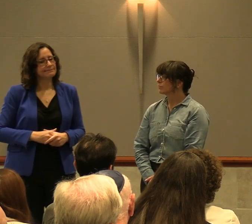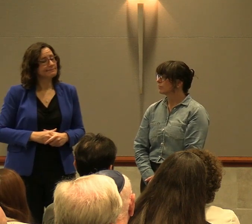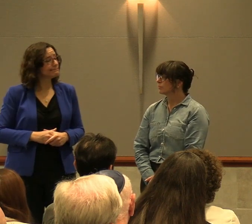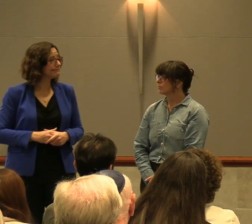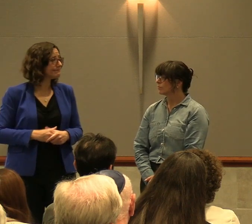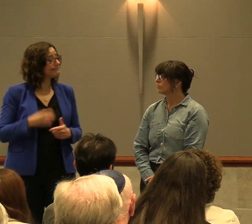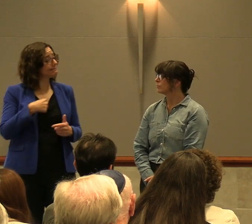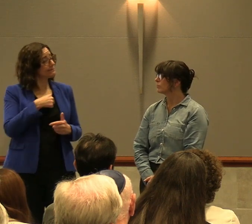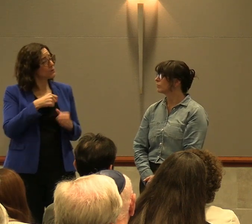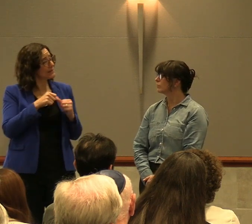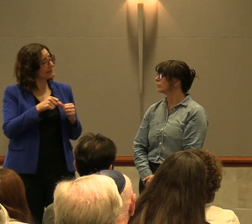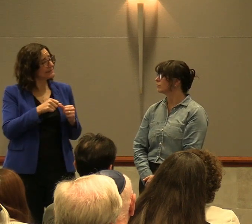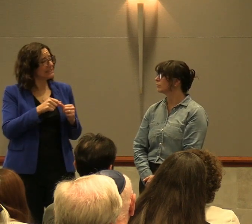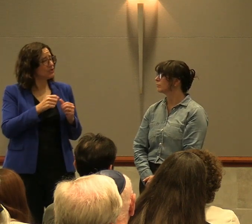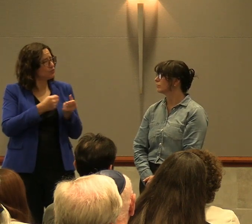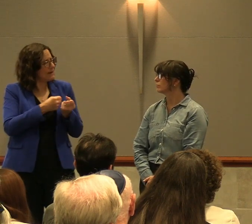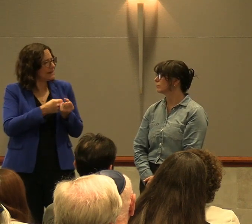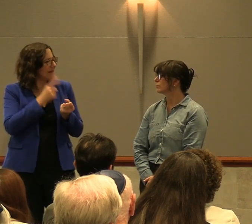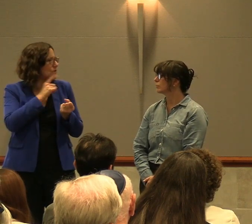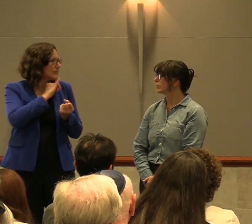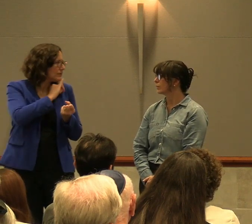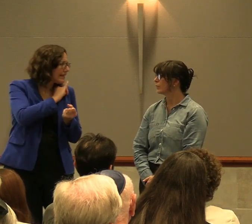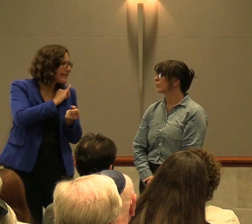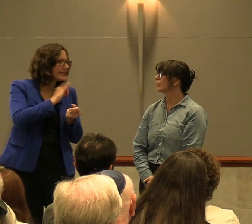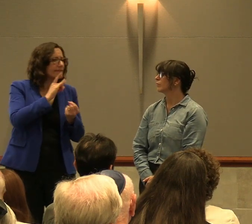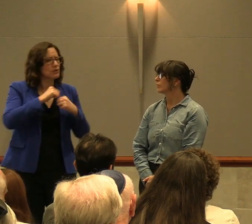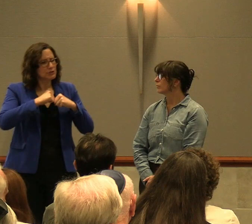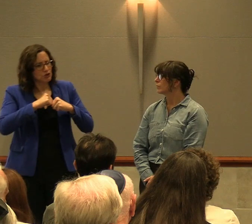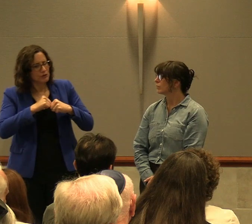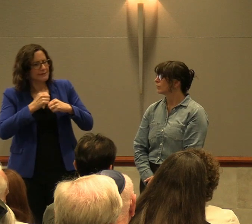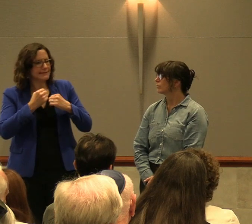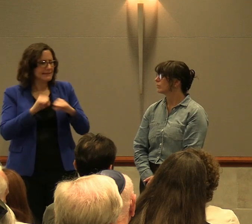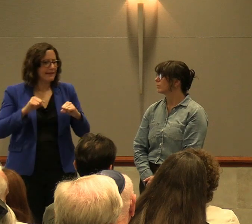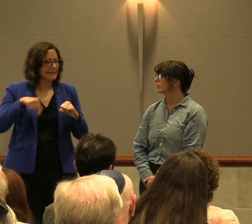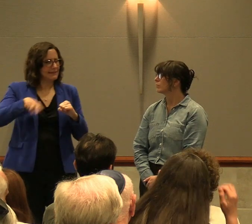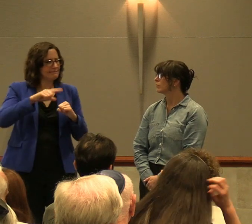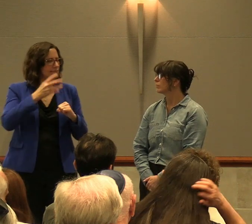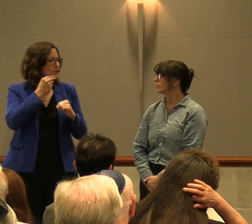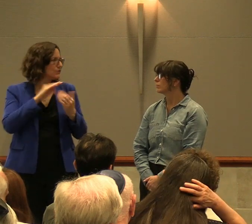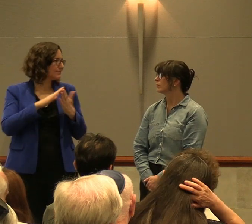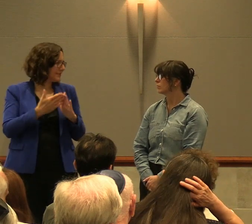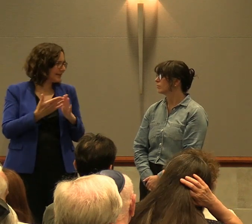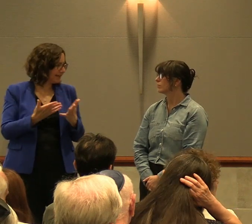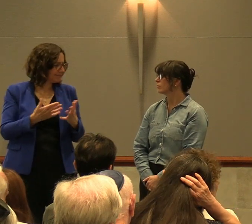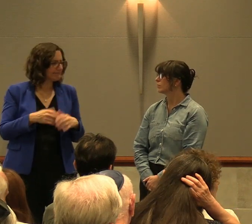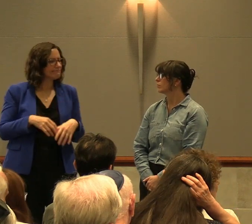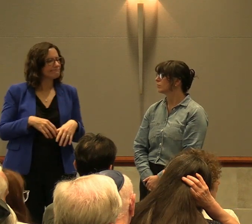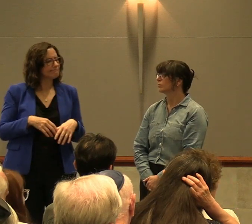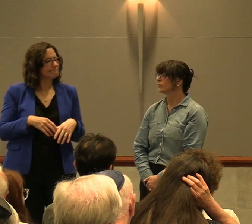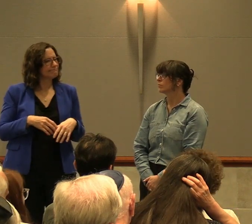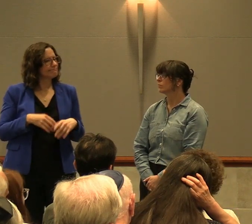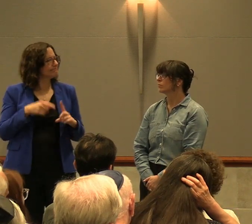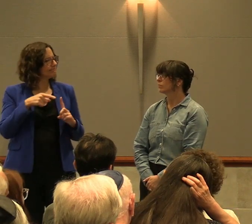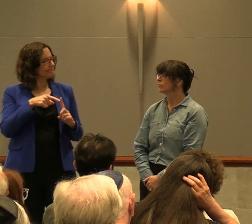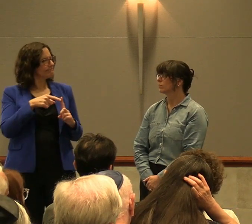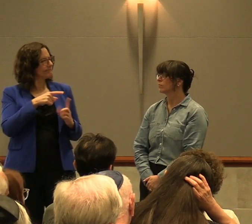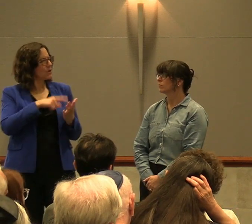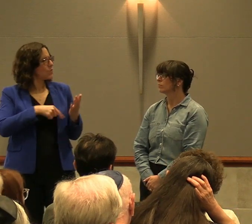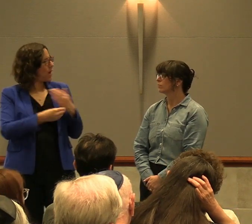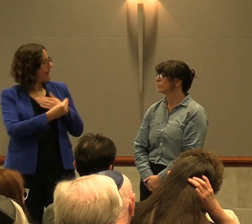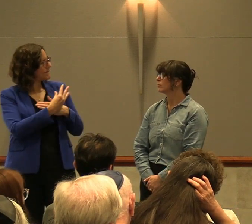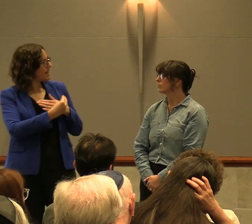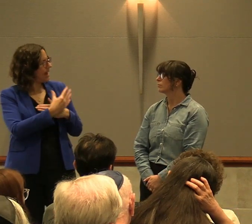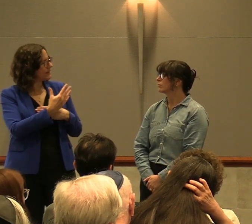As we continue to advocate for Israel and for security and safety within the Jewish community, what advice can